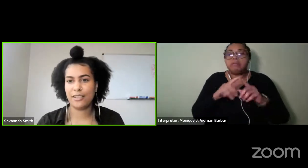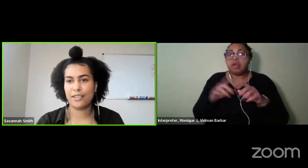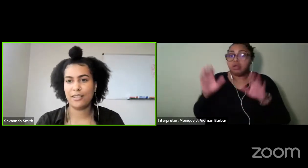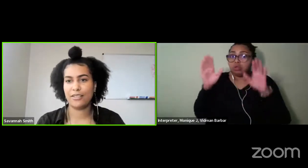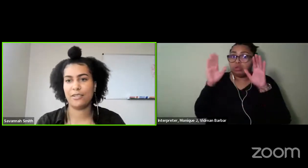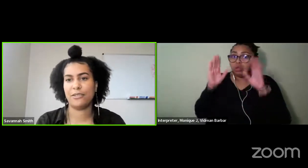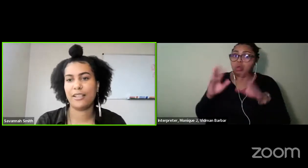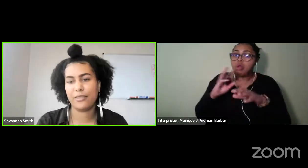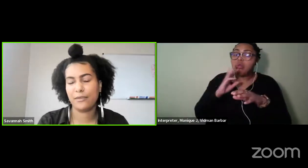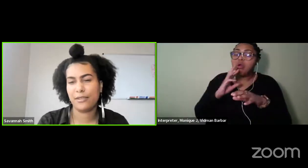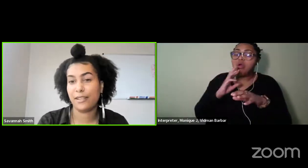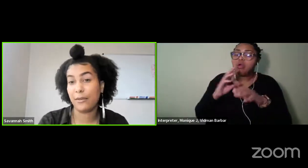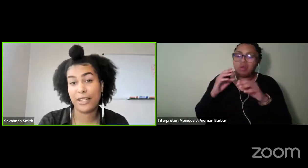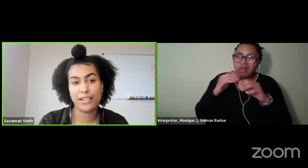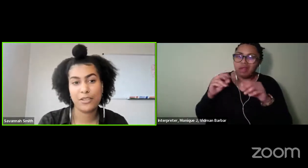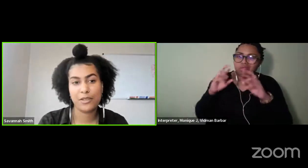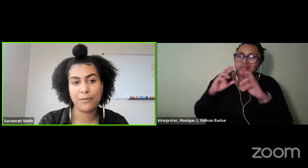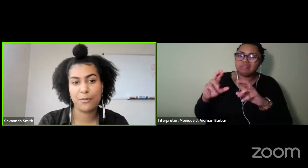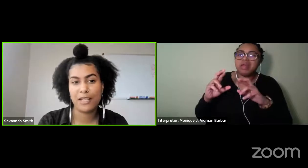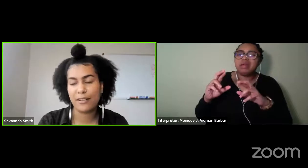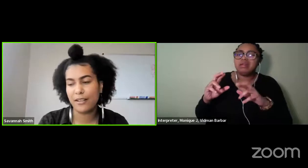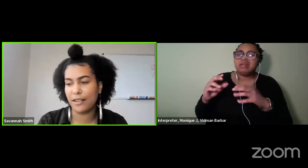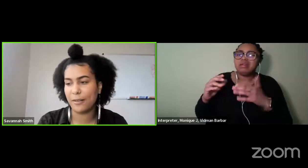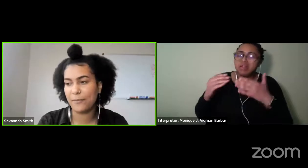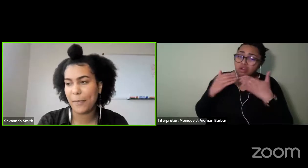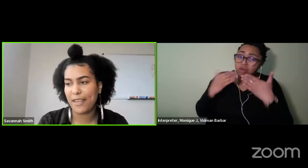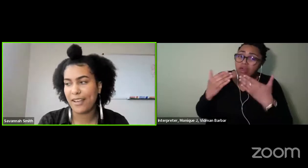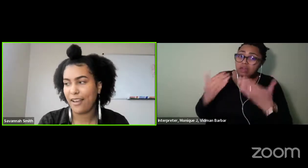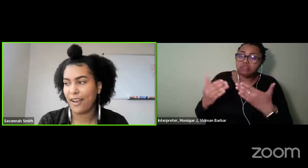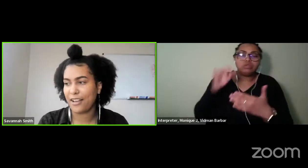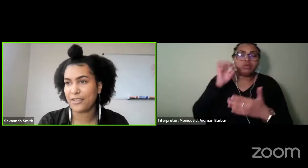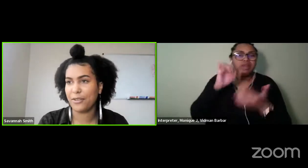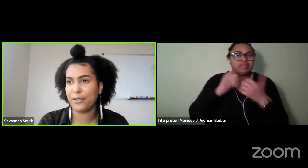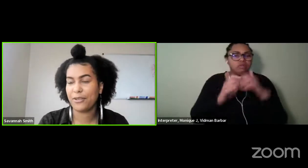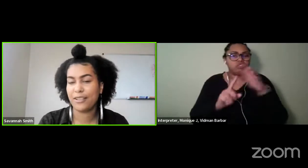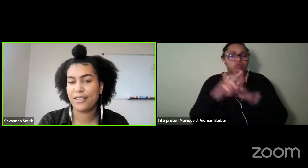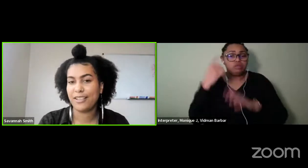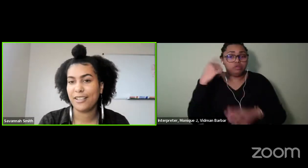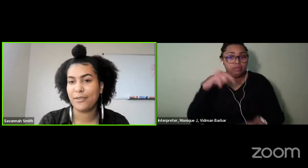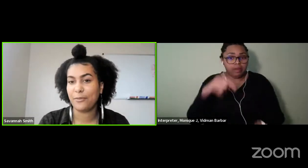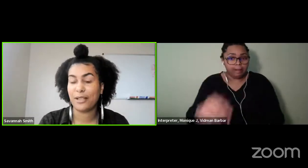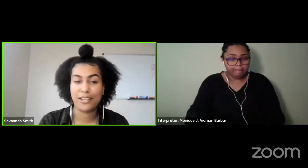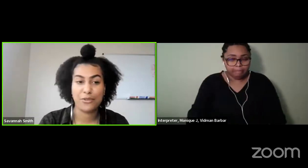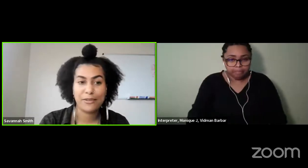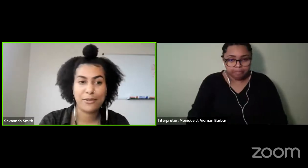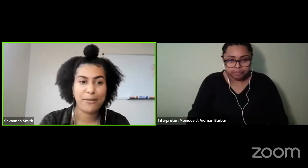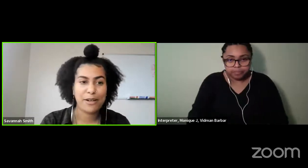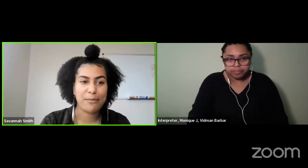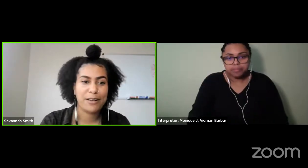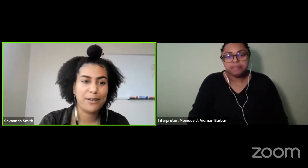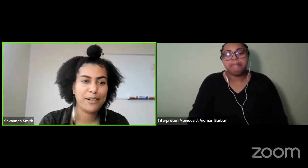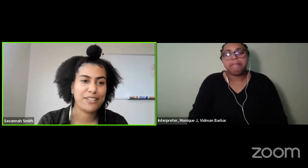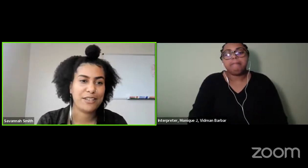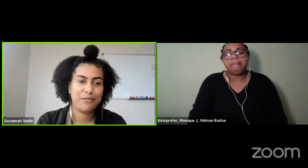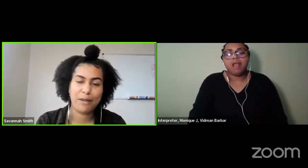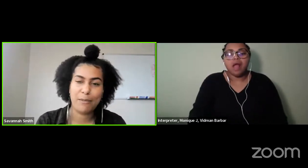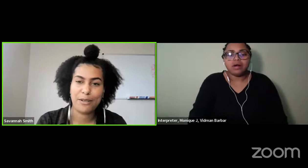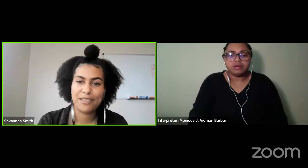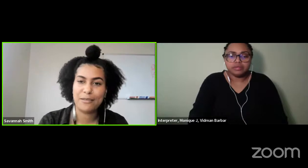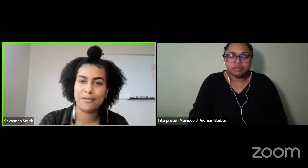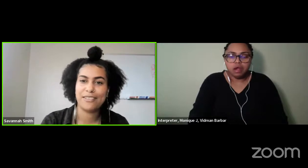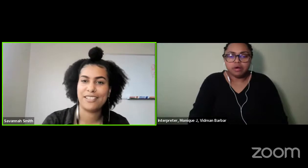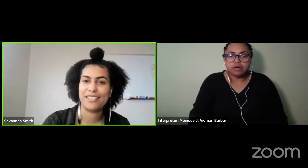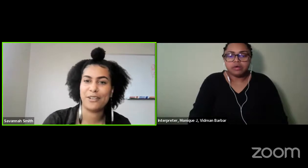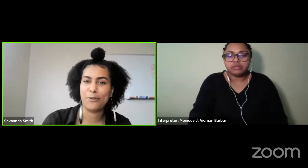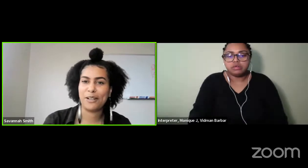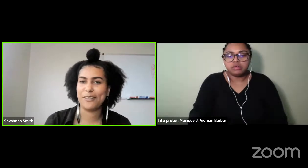gratitude. And so that in that way it kind of shows up for me. I also, when I drink from my water bottle, I try to